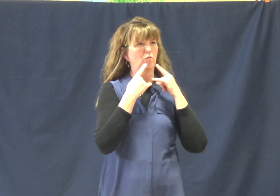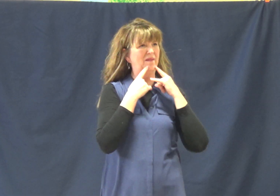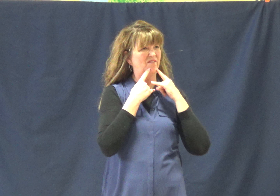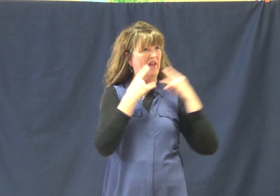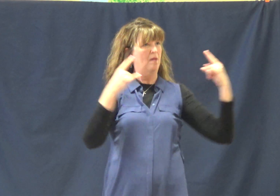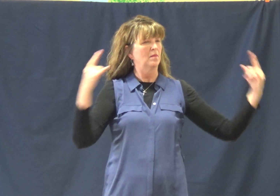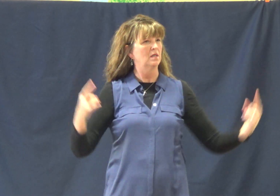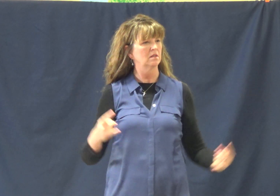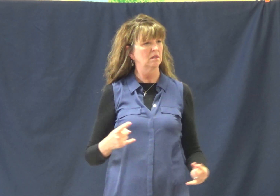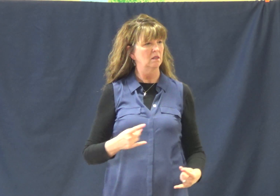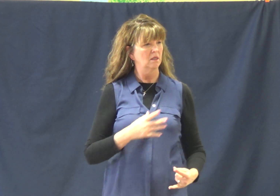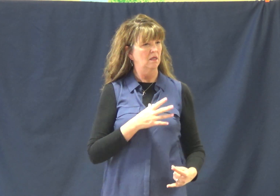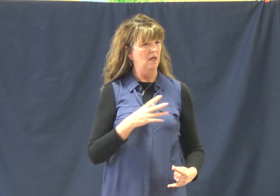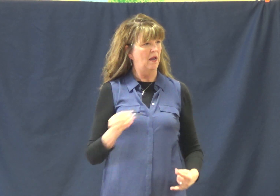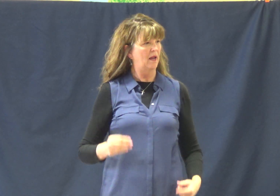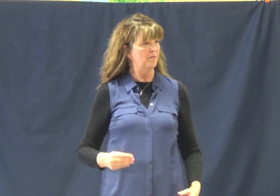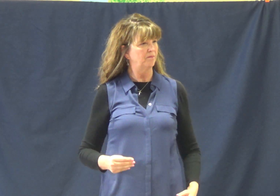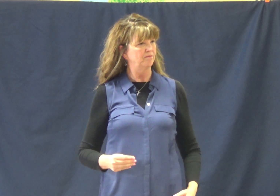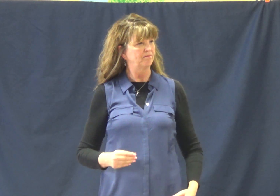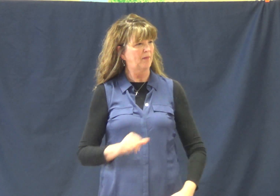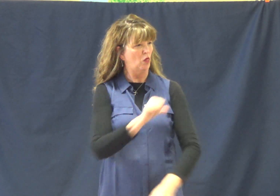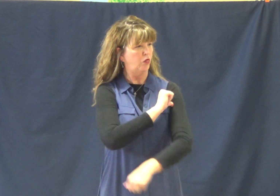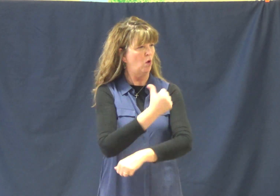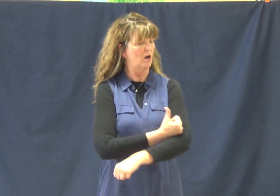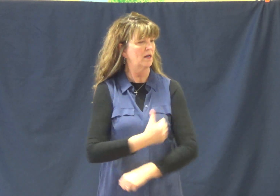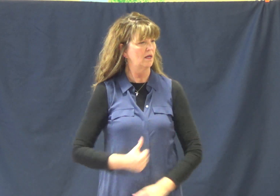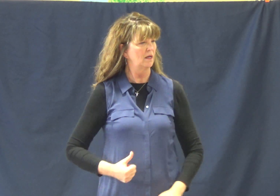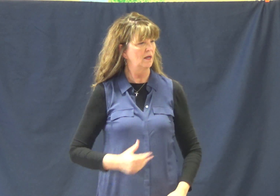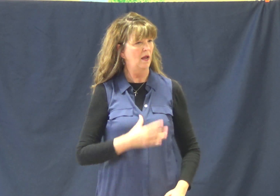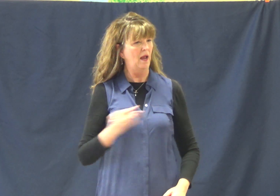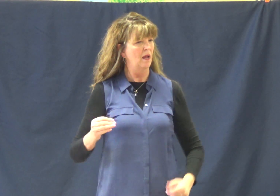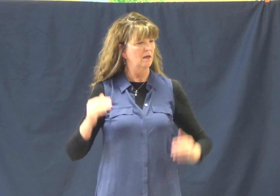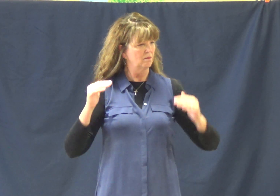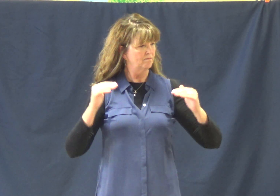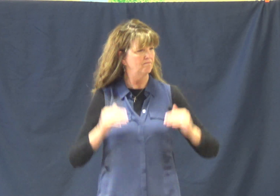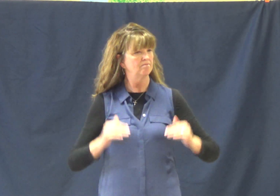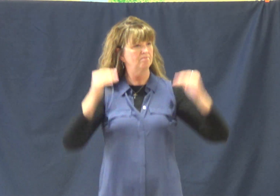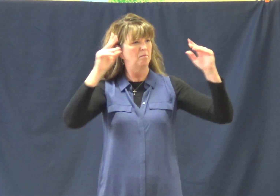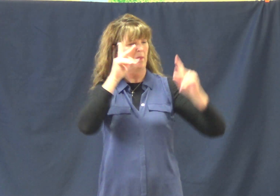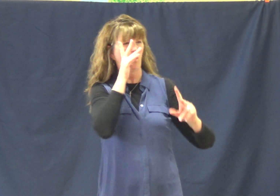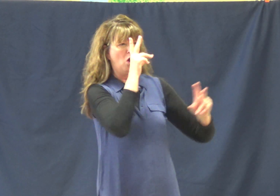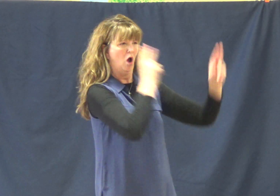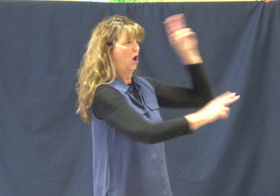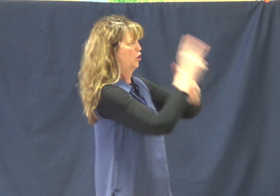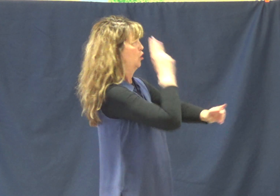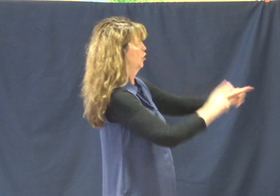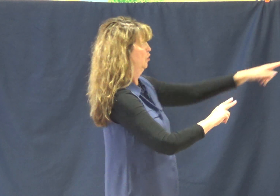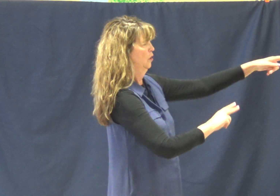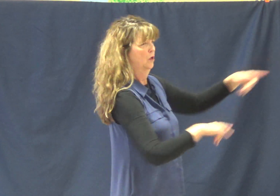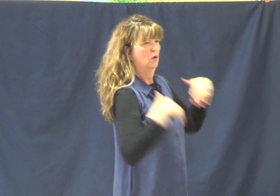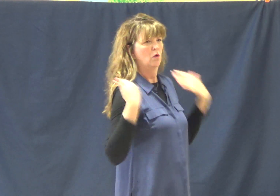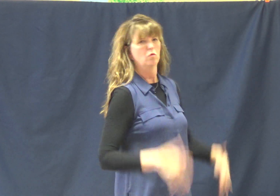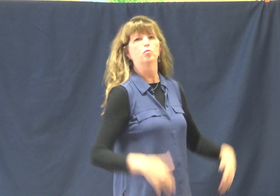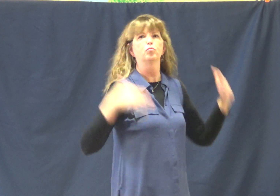plan. Just think, to be famous and have authority and people honor